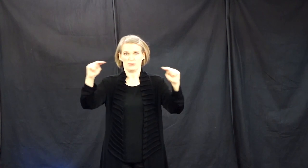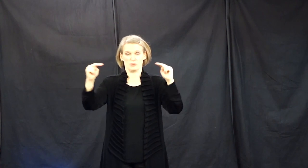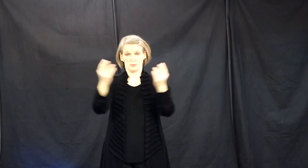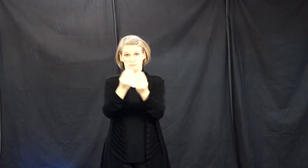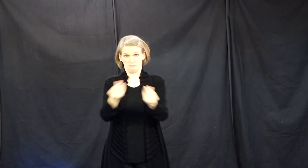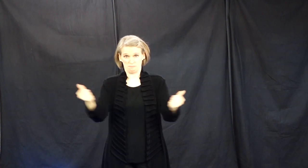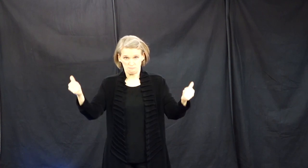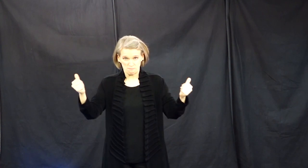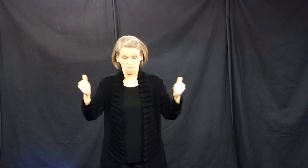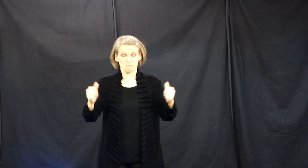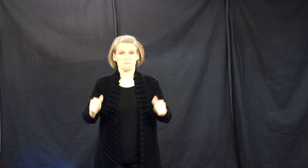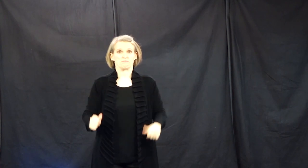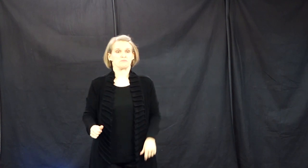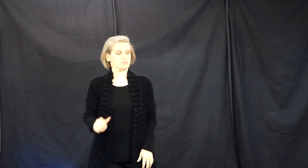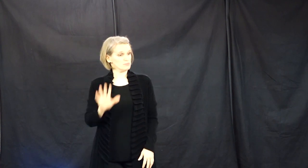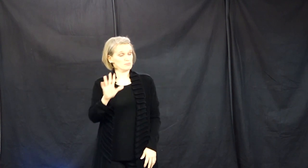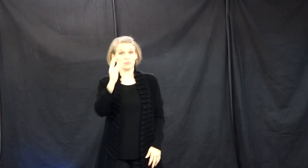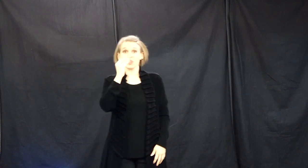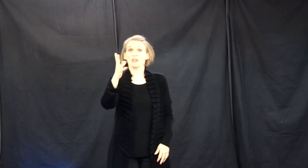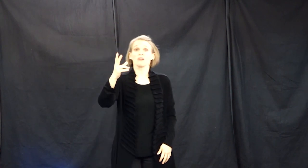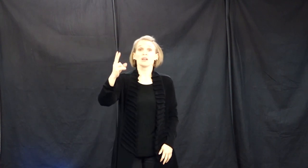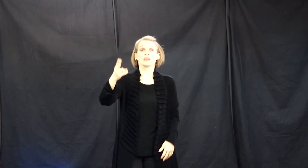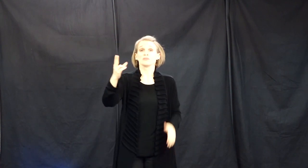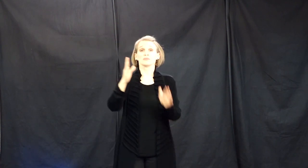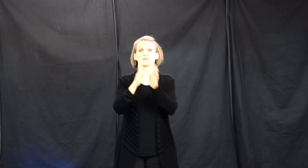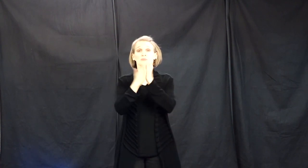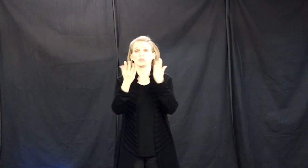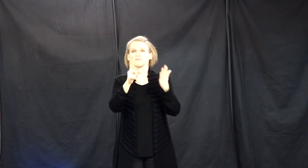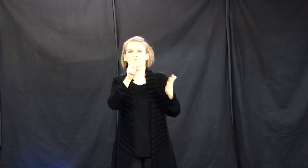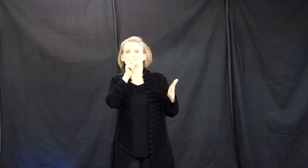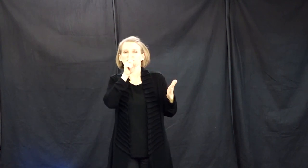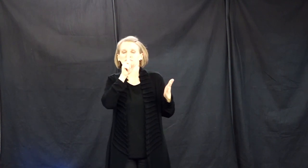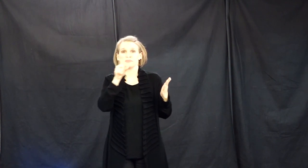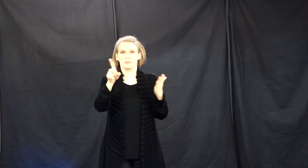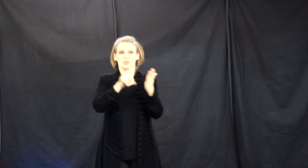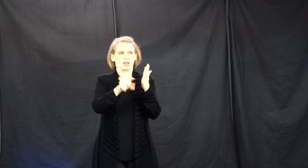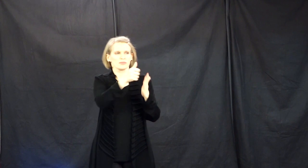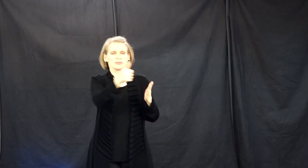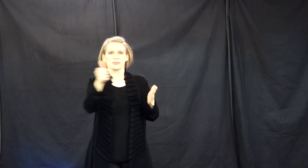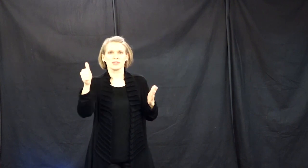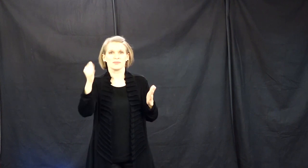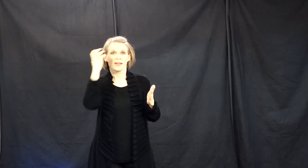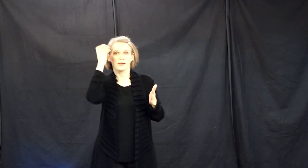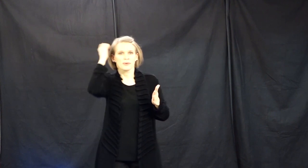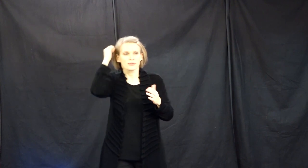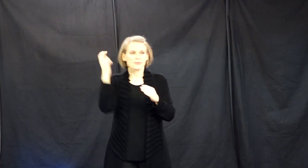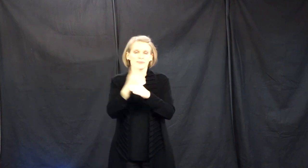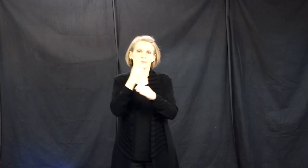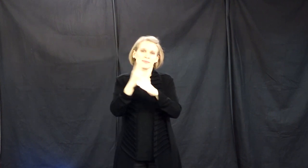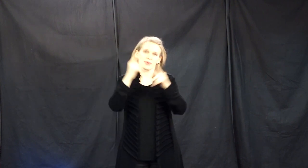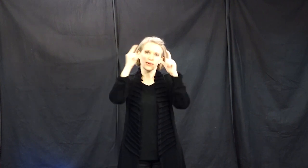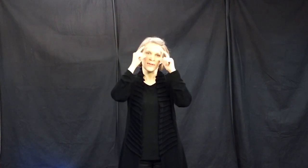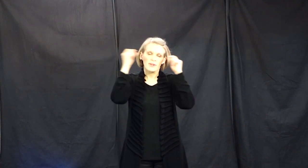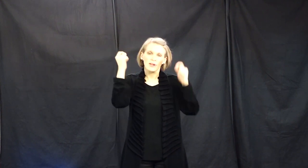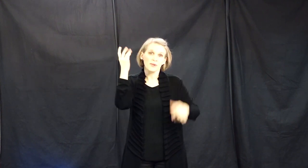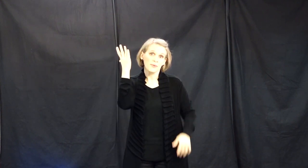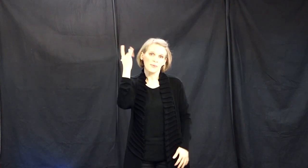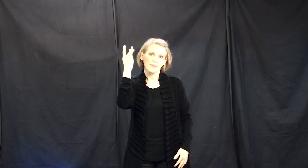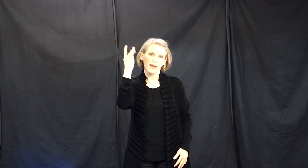in your classes, but look it up. Hamilton was wearing his glasses. Why? If not to take deadly aim. It's